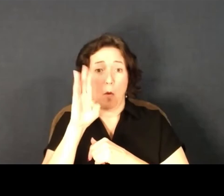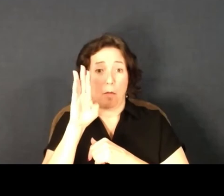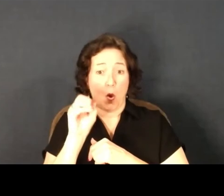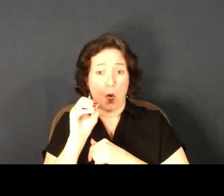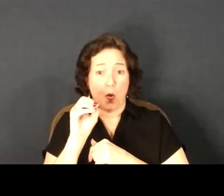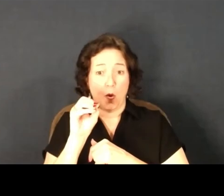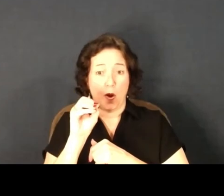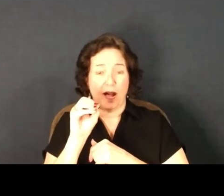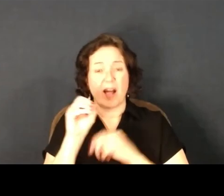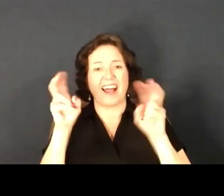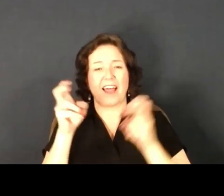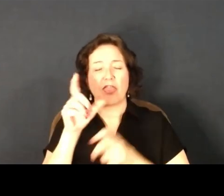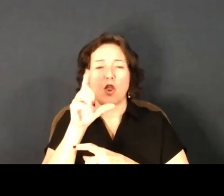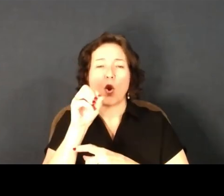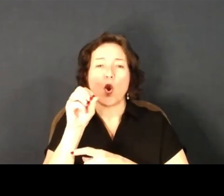Balloon.